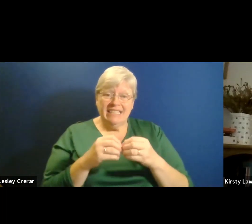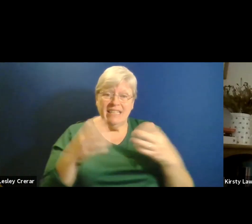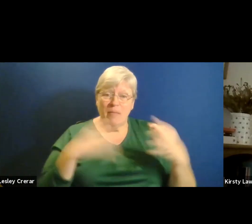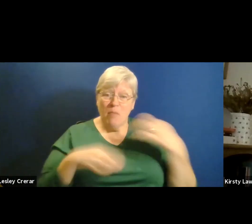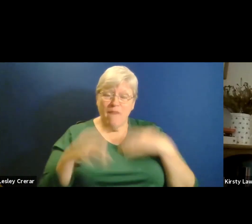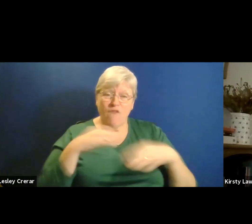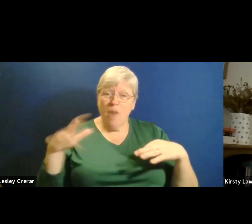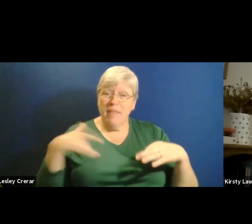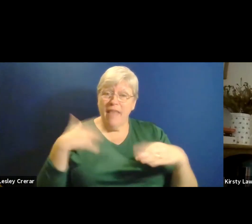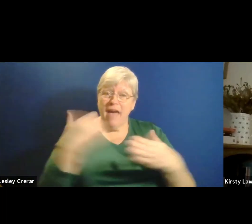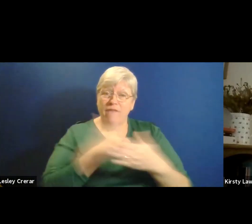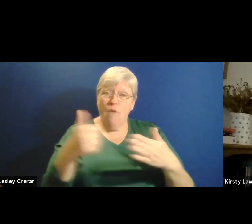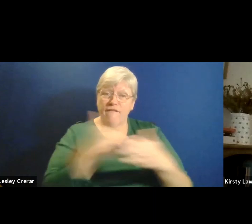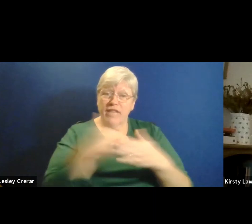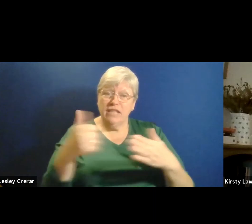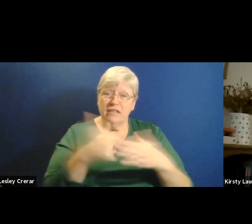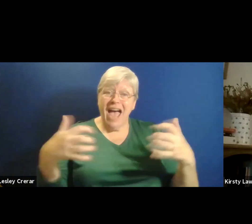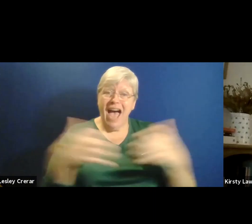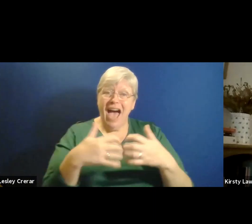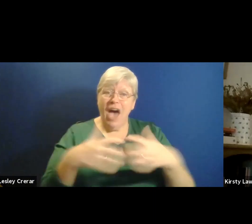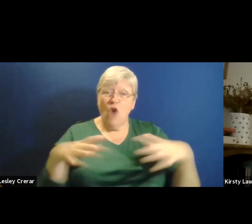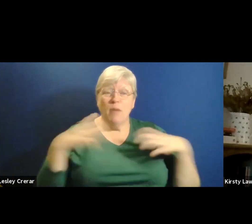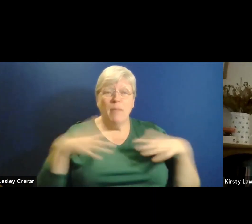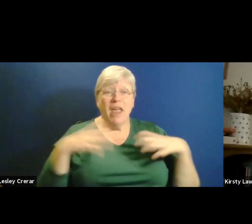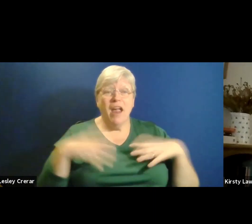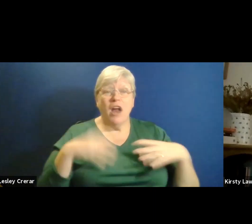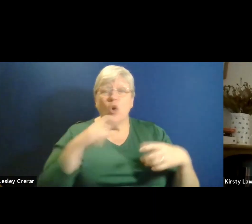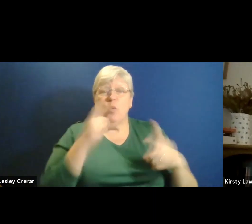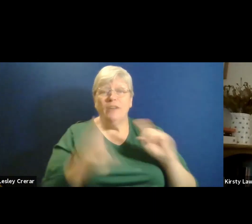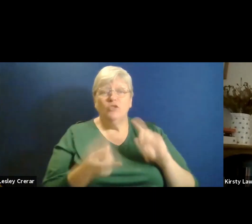how do you prepare for that? Again, who would like to chip in?